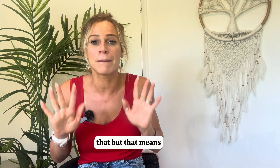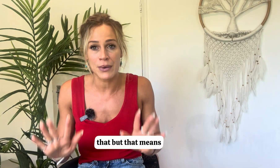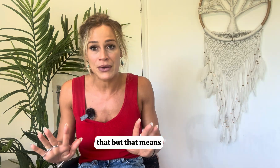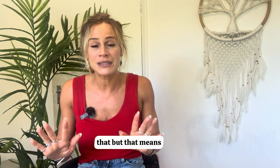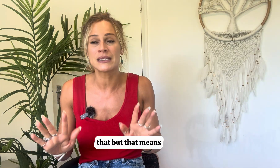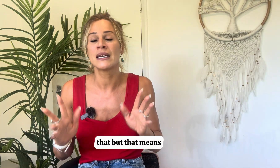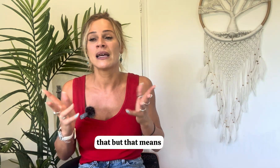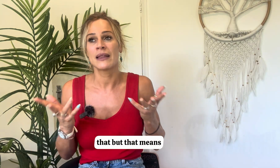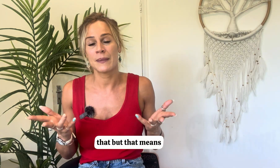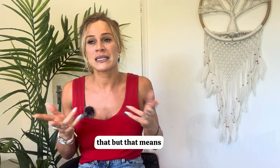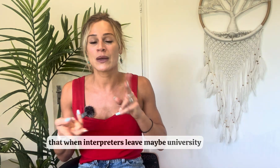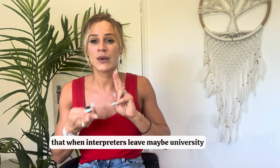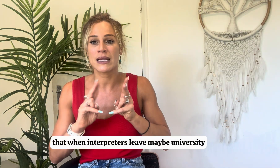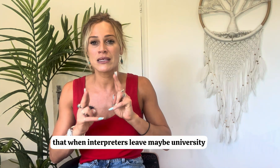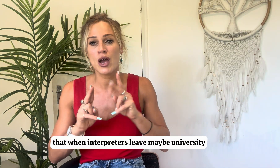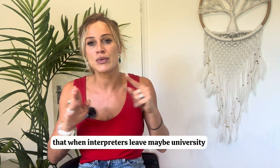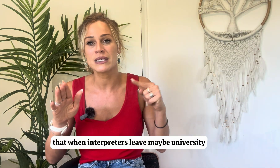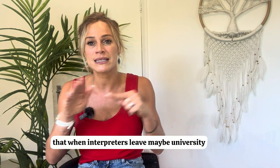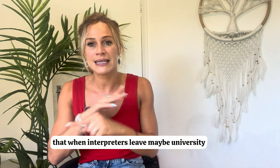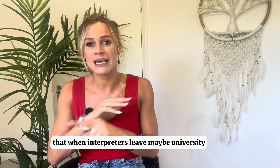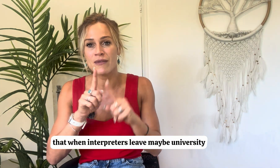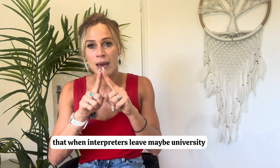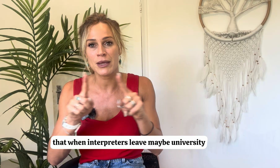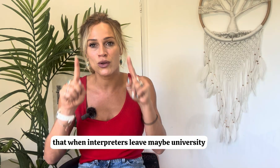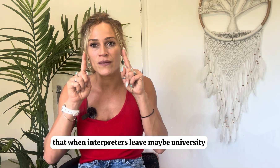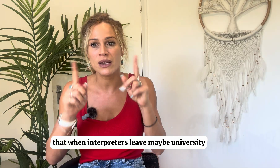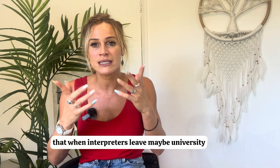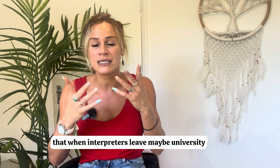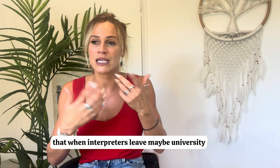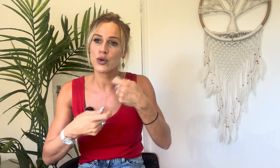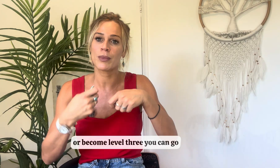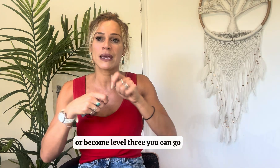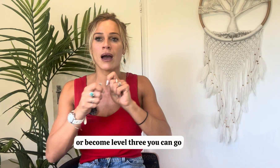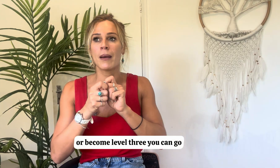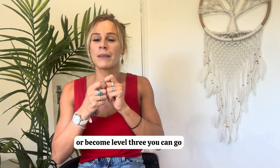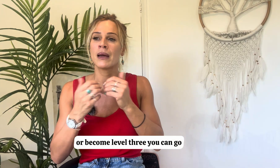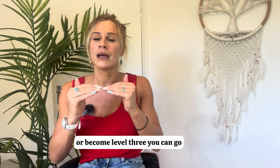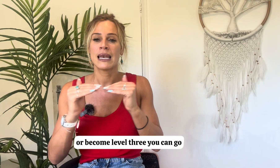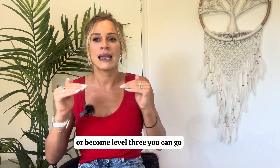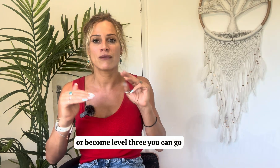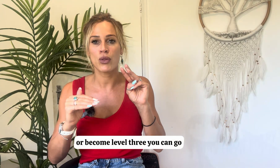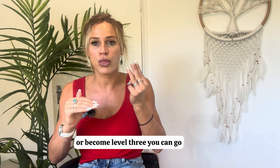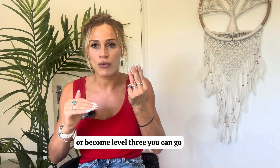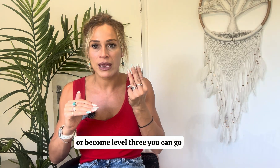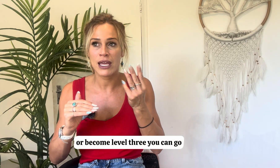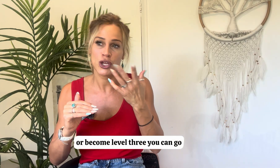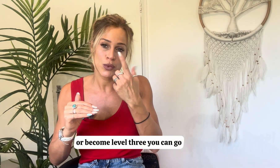But that being said, when interpreters leave maybe university or become level 3,